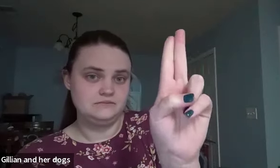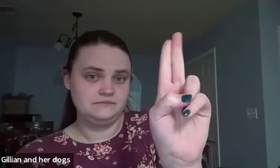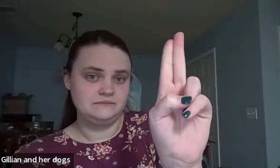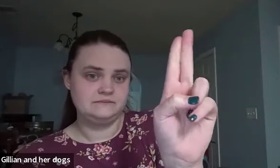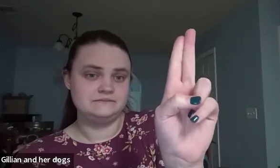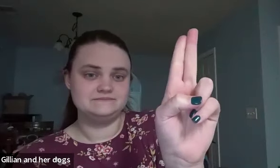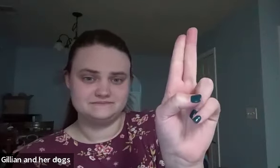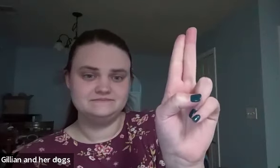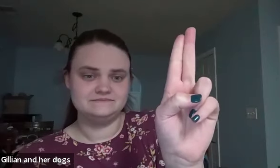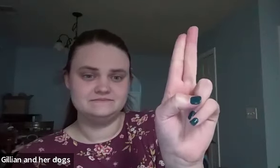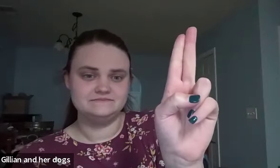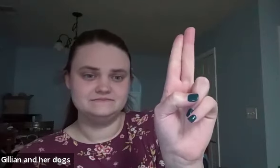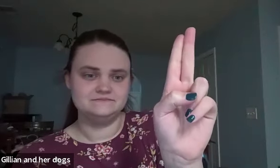together. Mm-hmm.